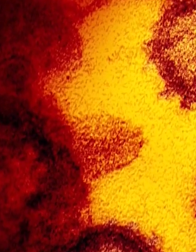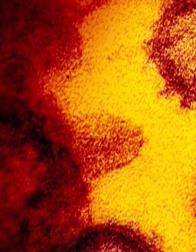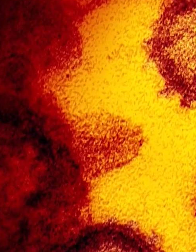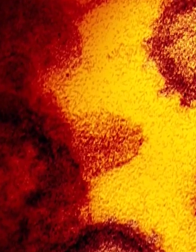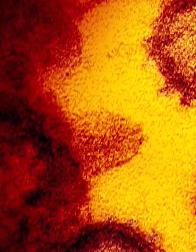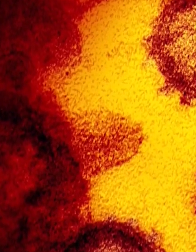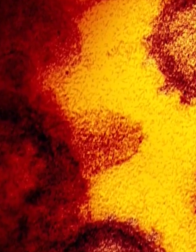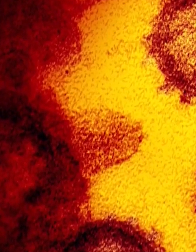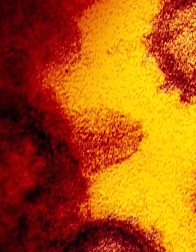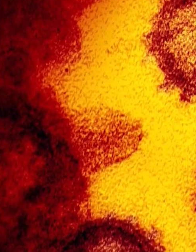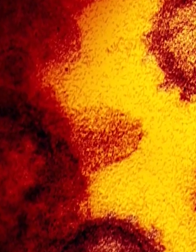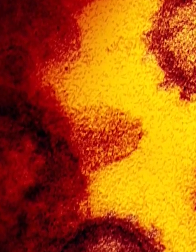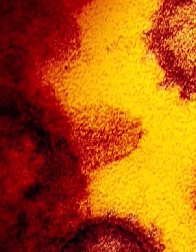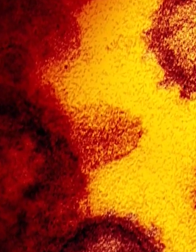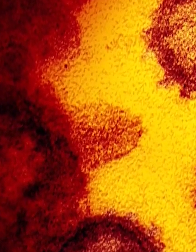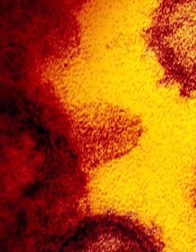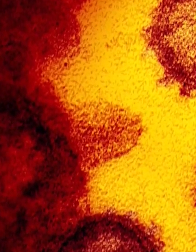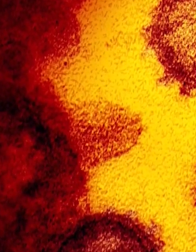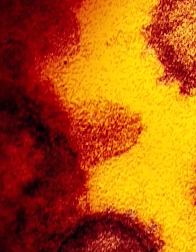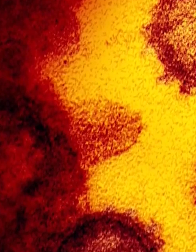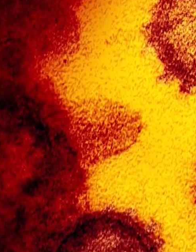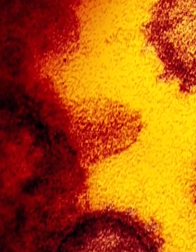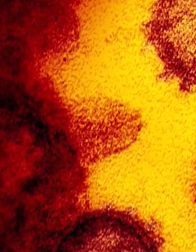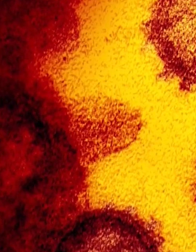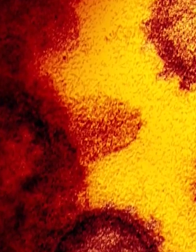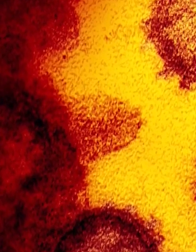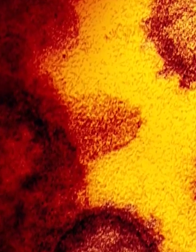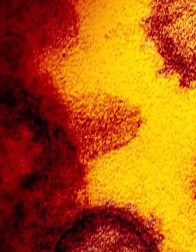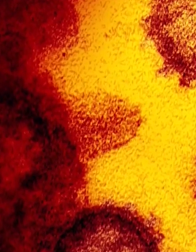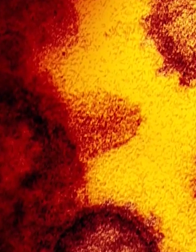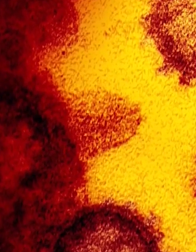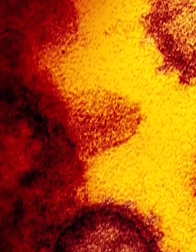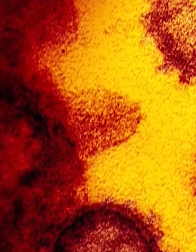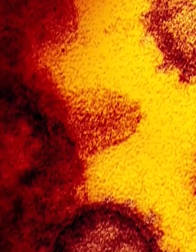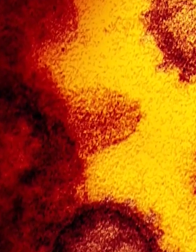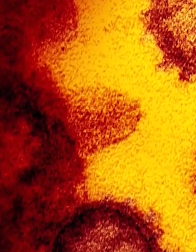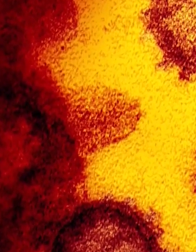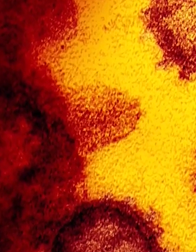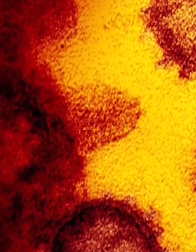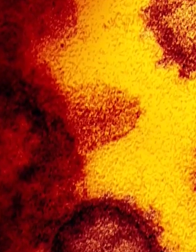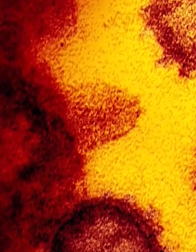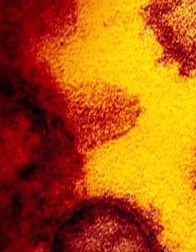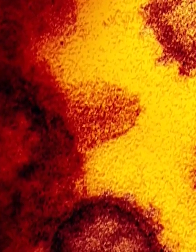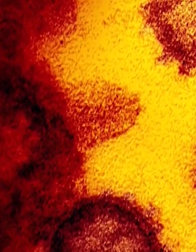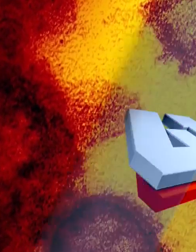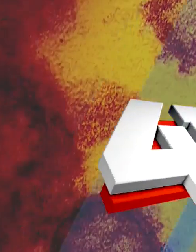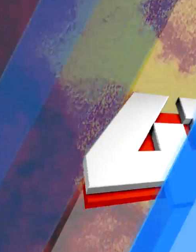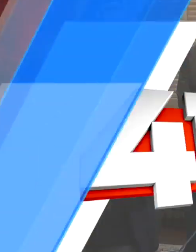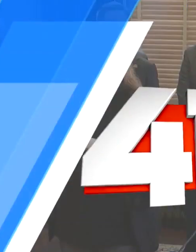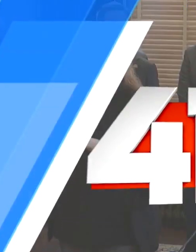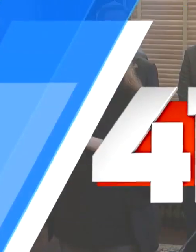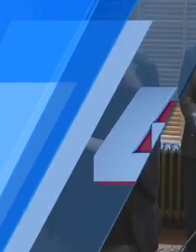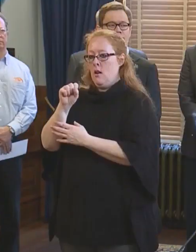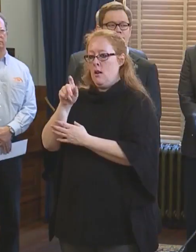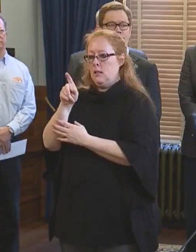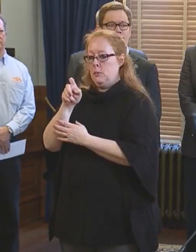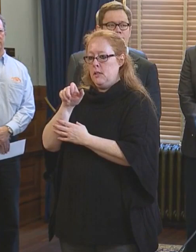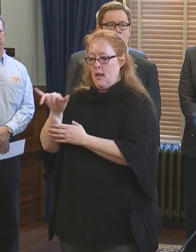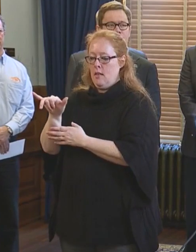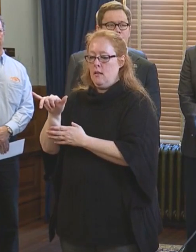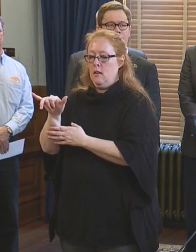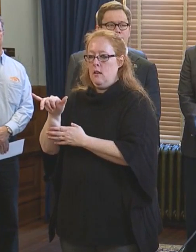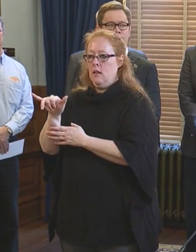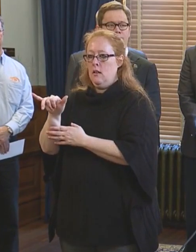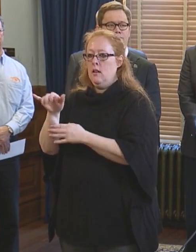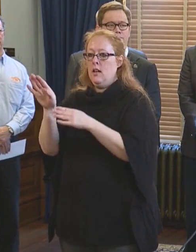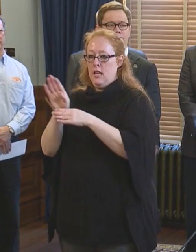spreading through the community now. Today's announcement made it the second death in Missouri. Right now, there's been one death in Kansas. Speaking